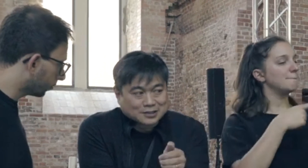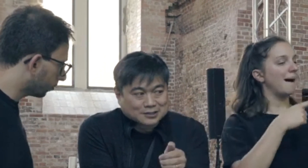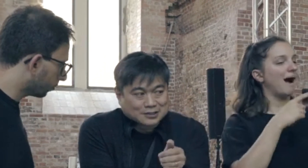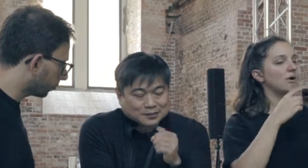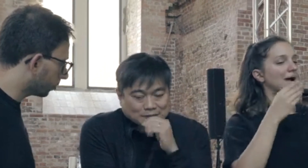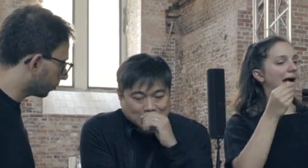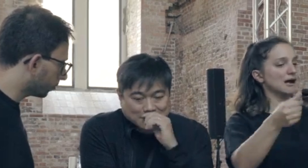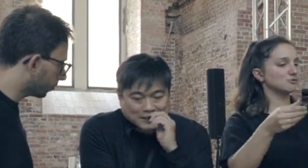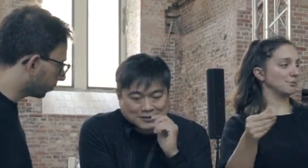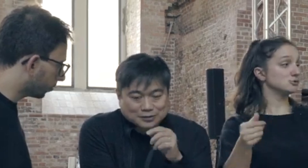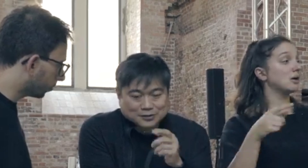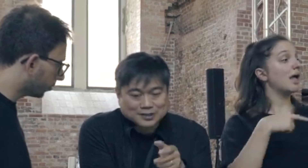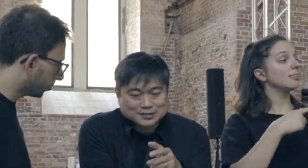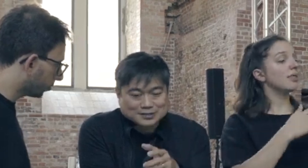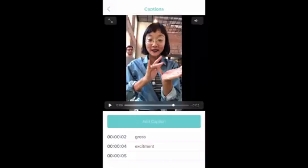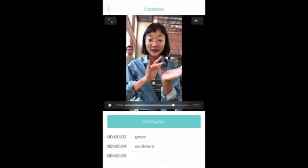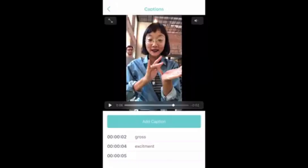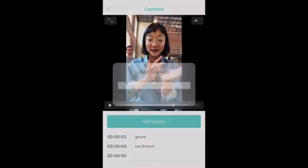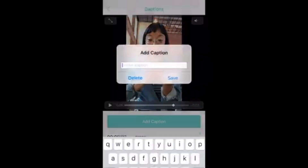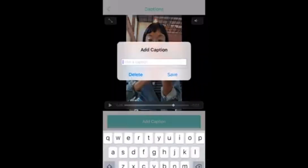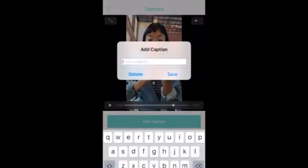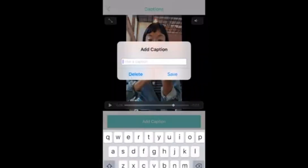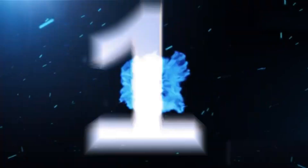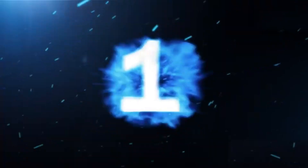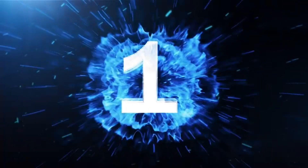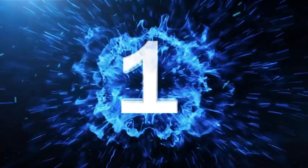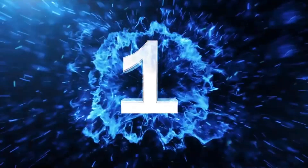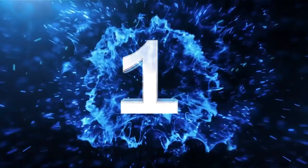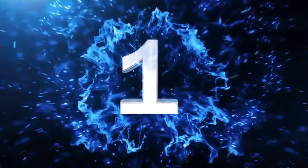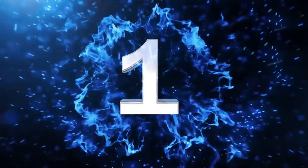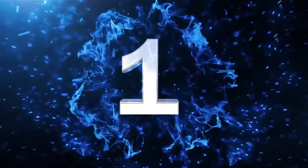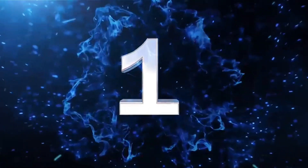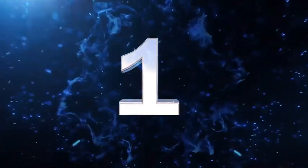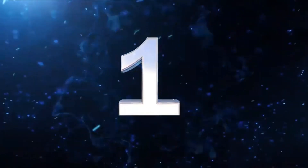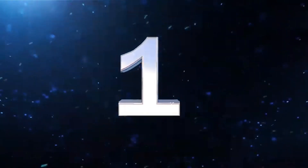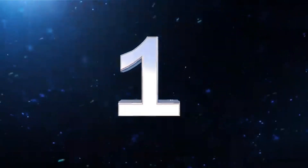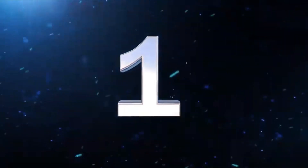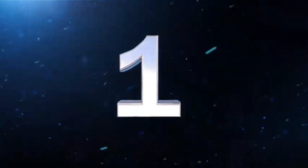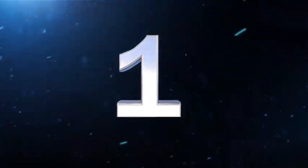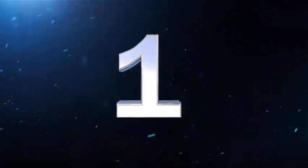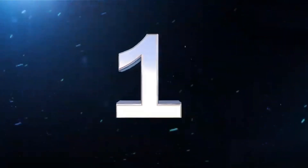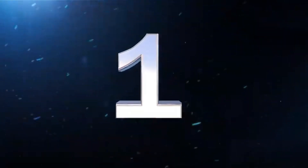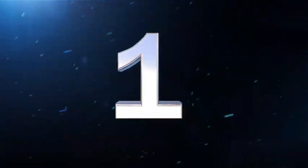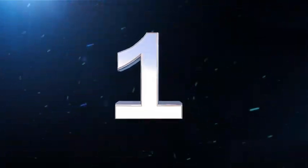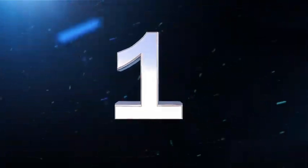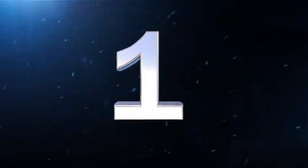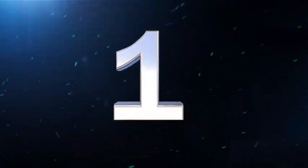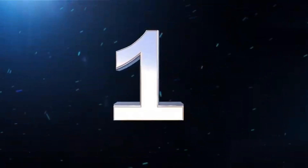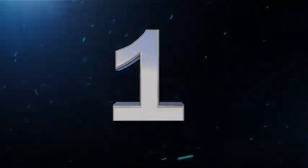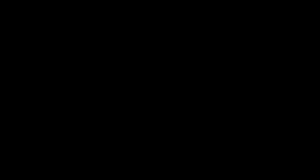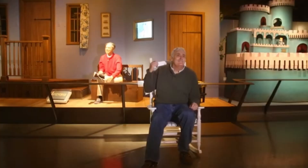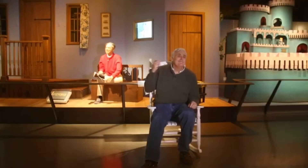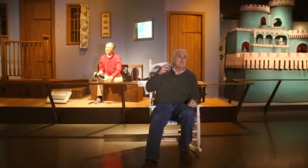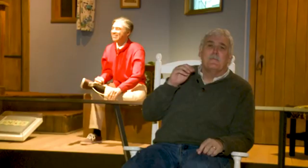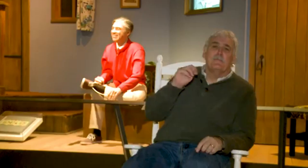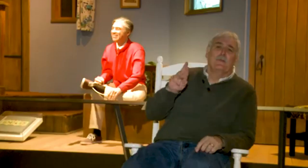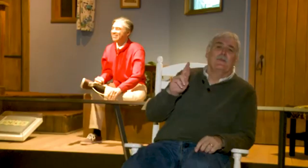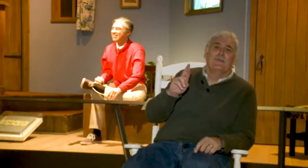just with more expressive eyebrows. And finally, weird thing number 1. ASL, Hollywood's